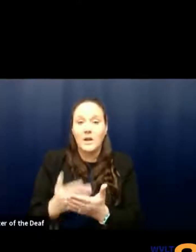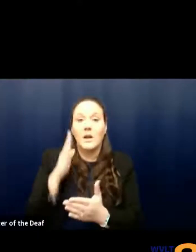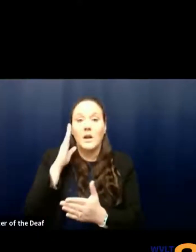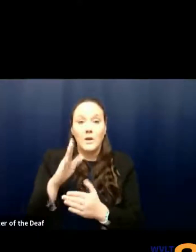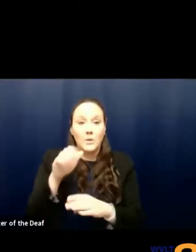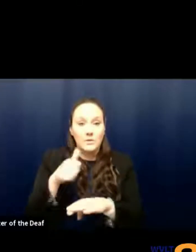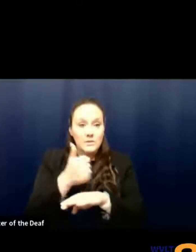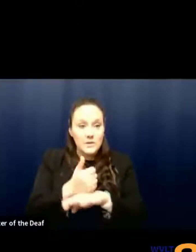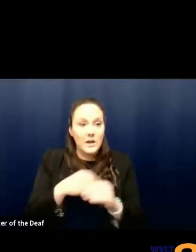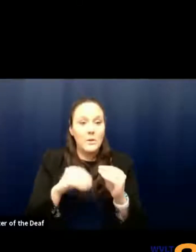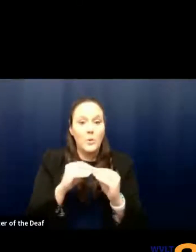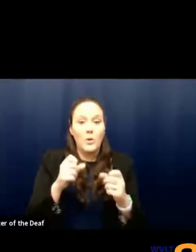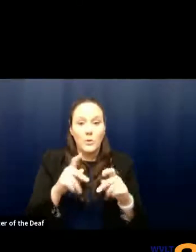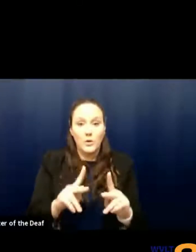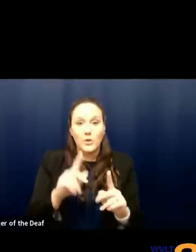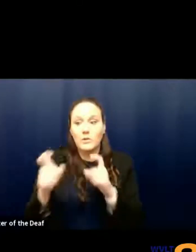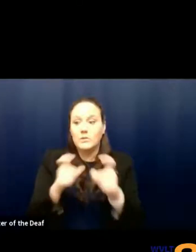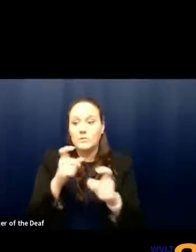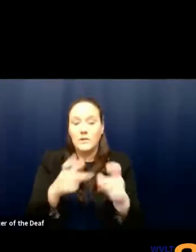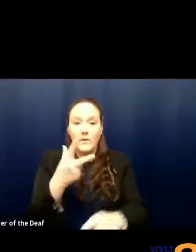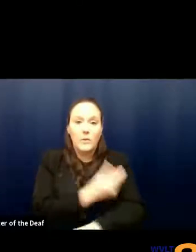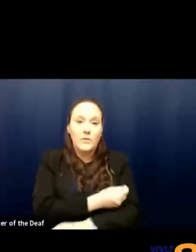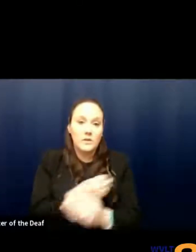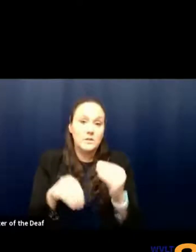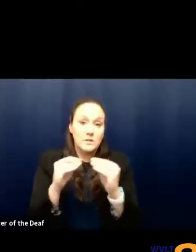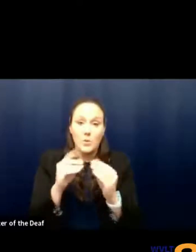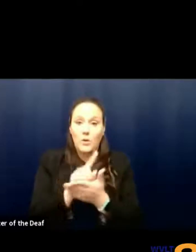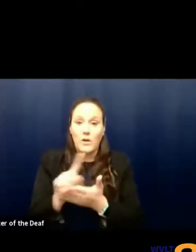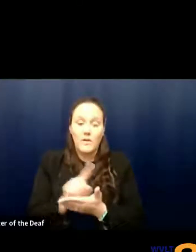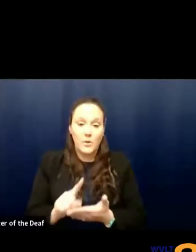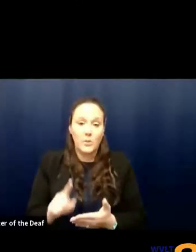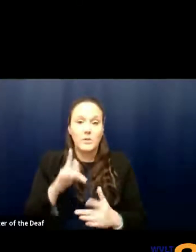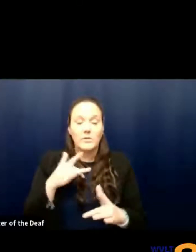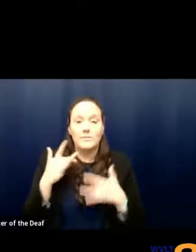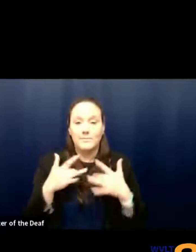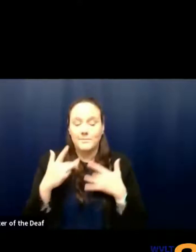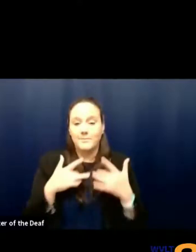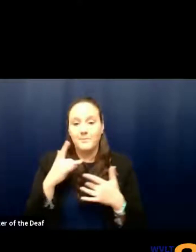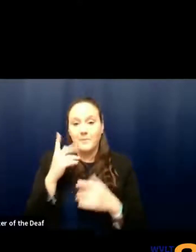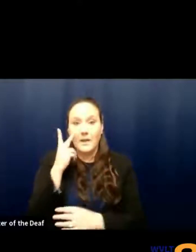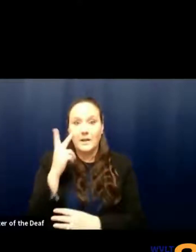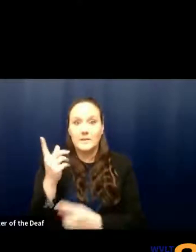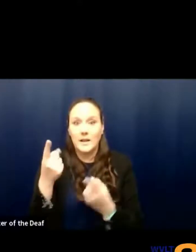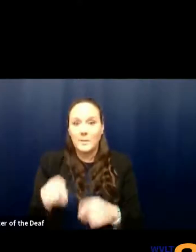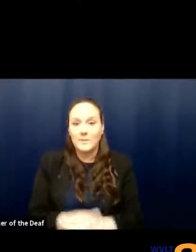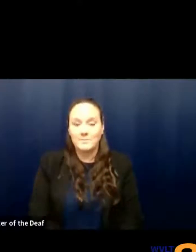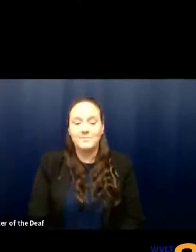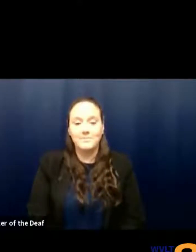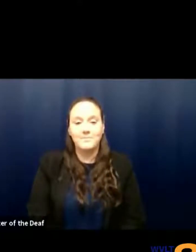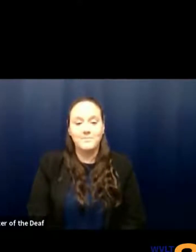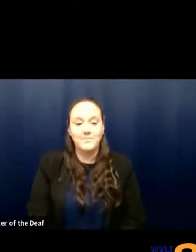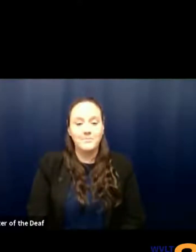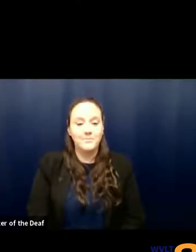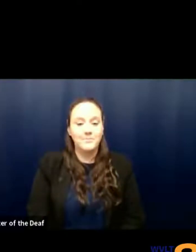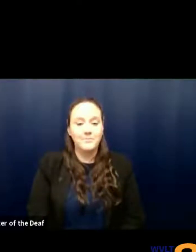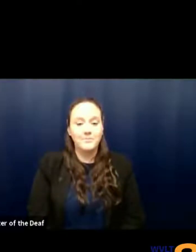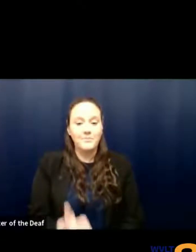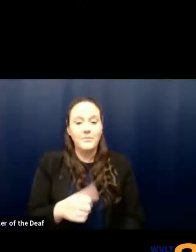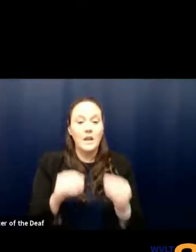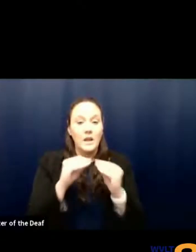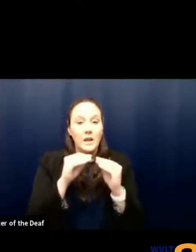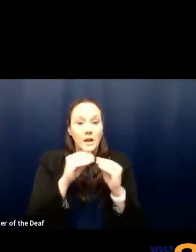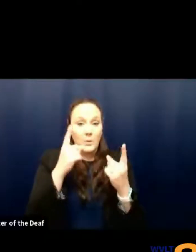community and get more vaccine out from week to week. And so we're really excited to see that happen. All right, any further